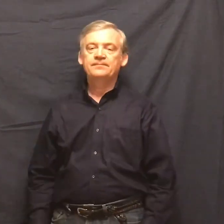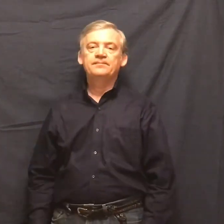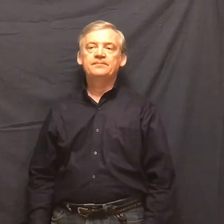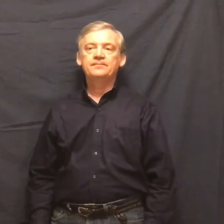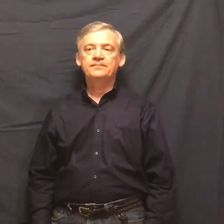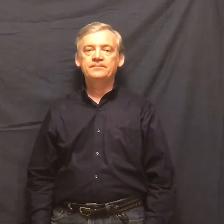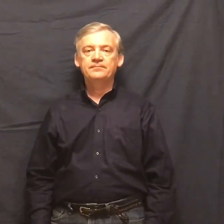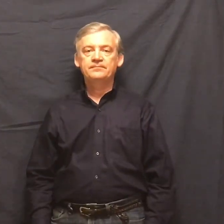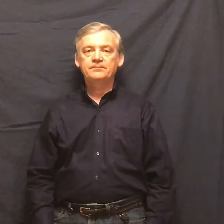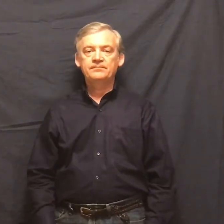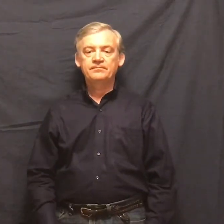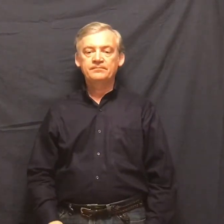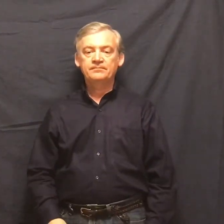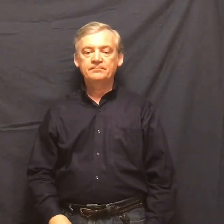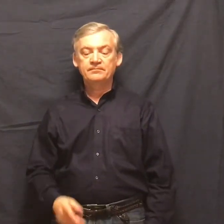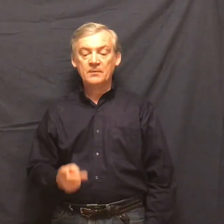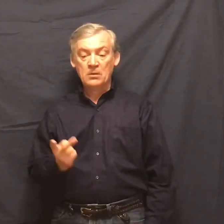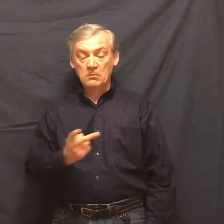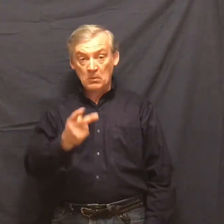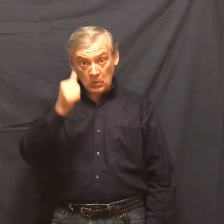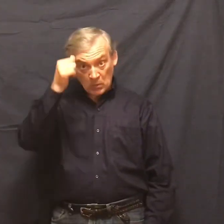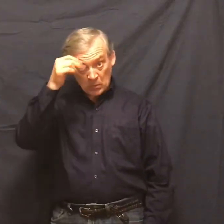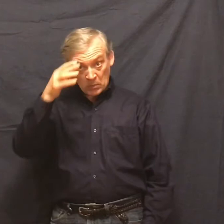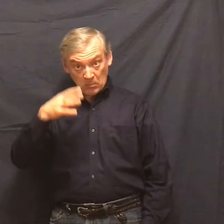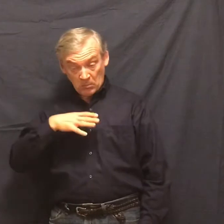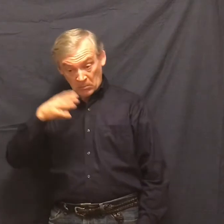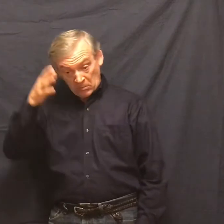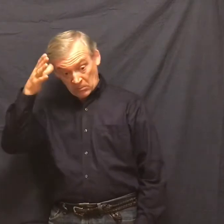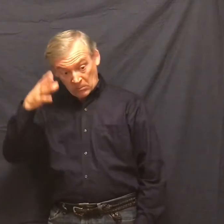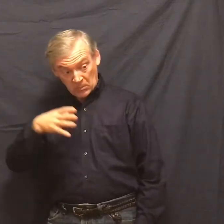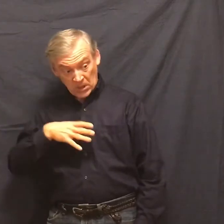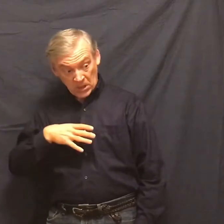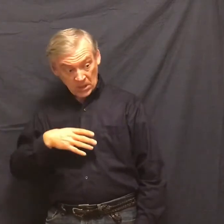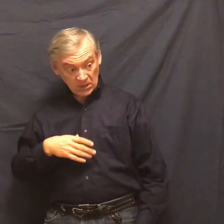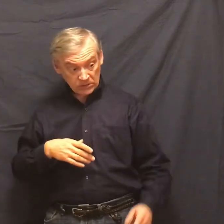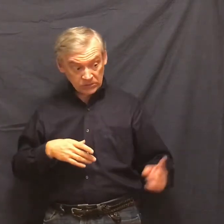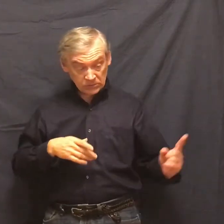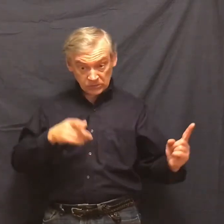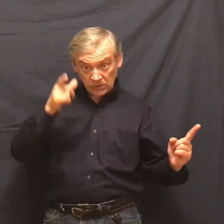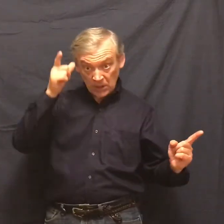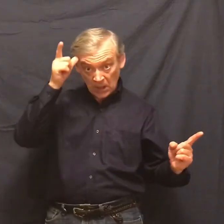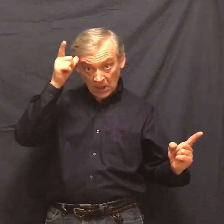Both men glanced up, for the rectangle of sunshine in the doorway was cut off.